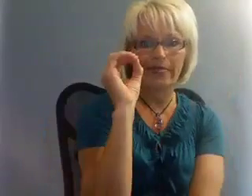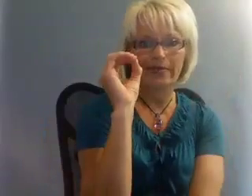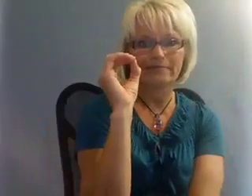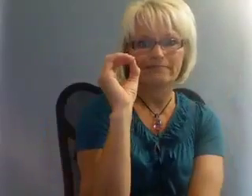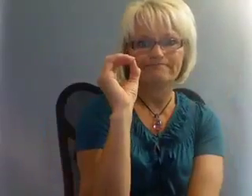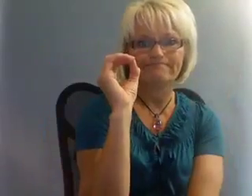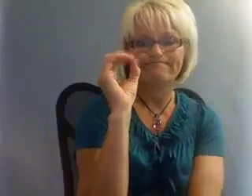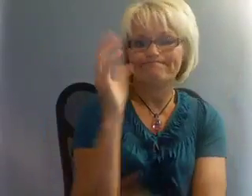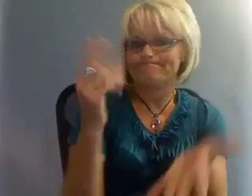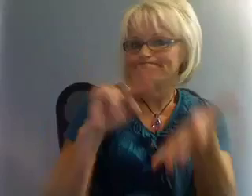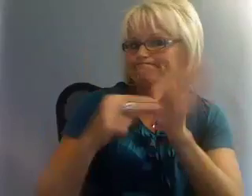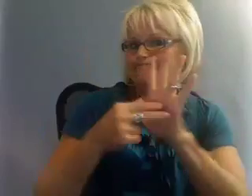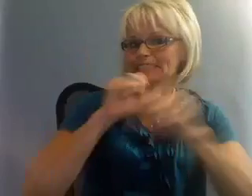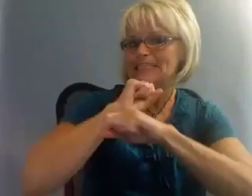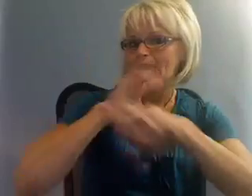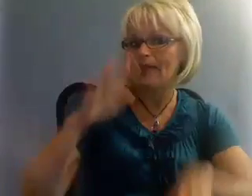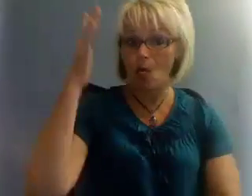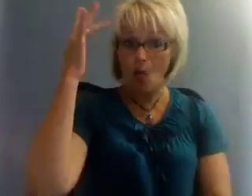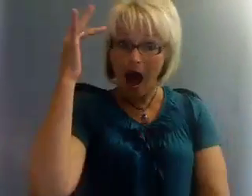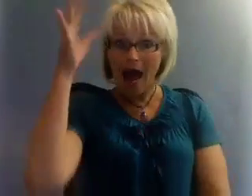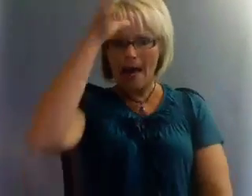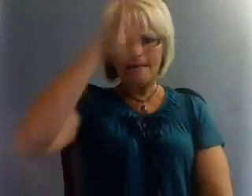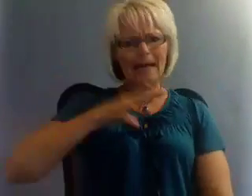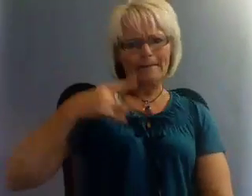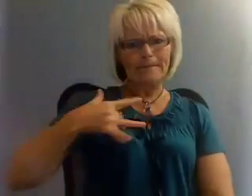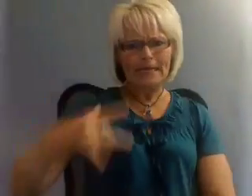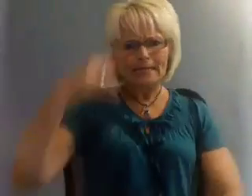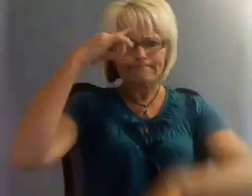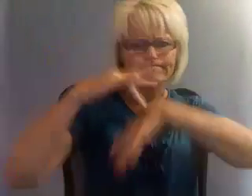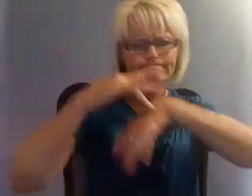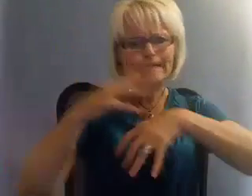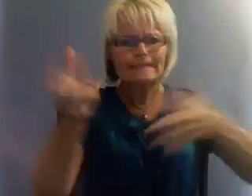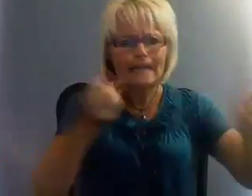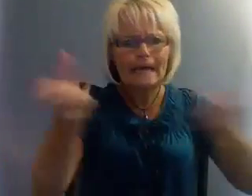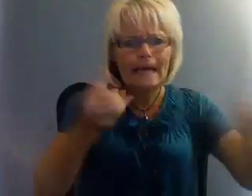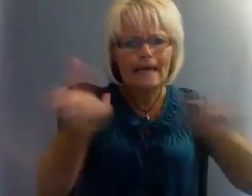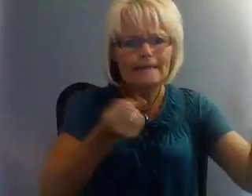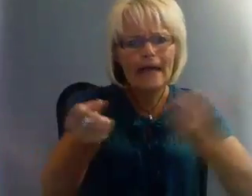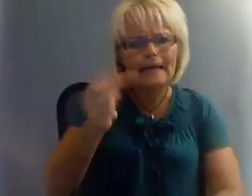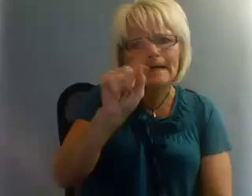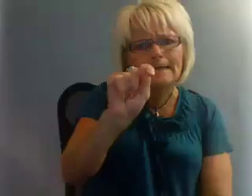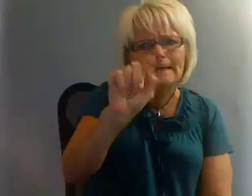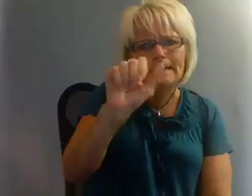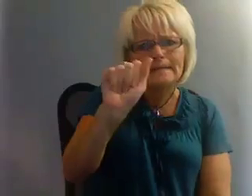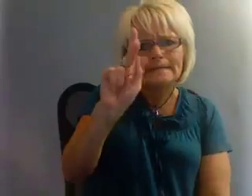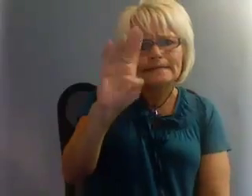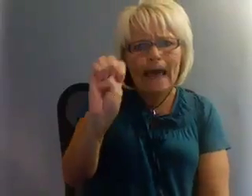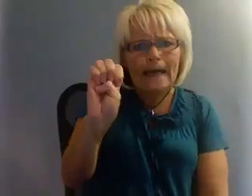Why is that? Men are always in such a take mode. We're constantly take. We compete taking. We're in business taking. We're just take.